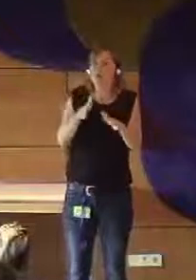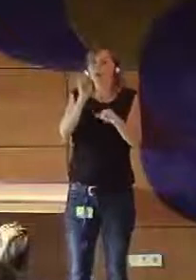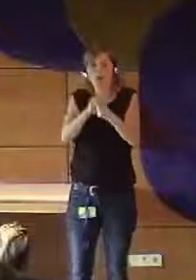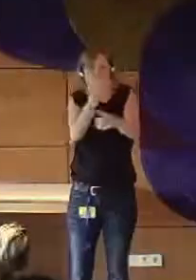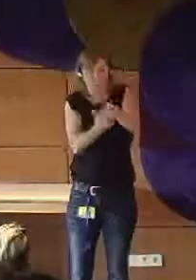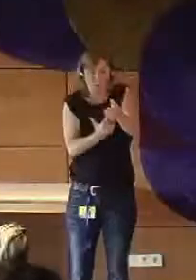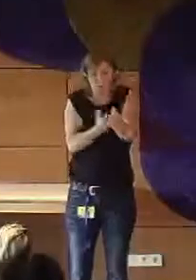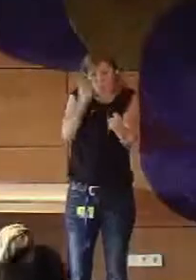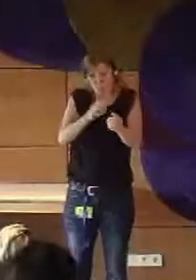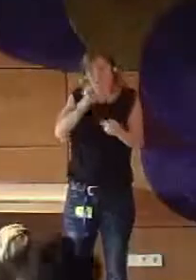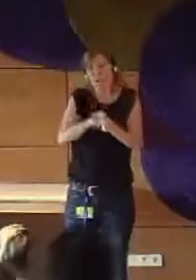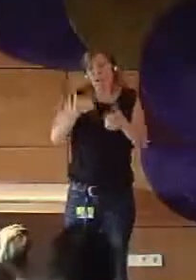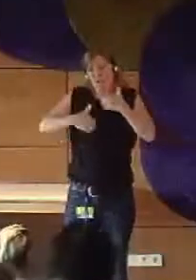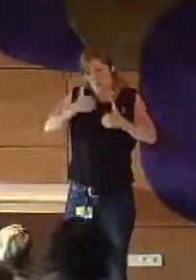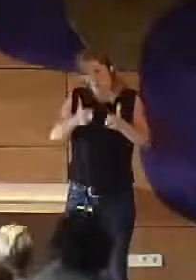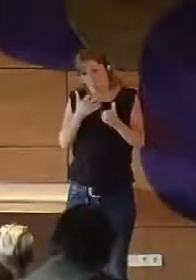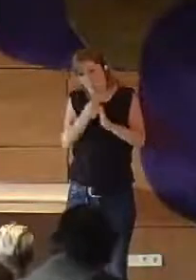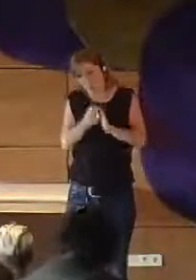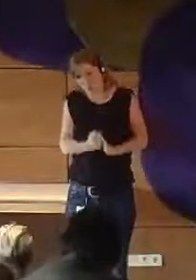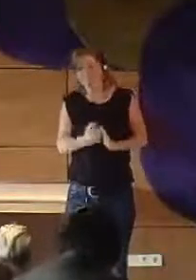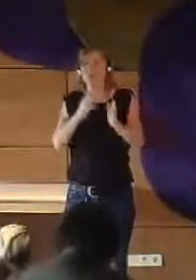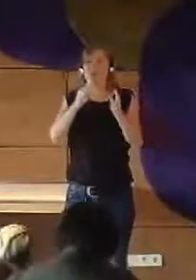talk about those.